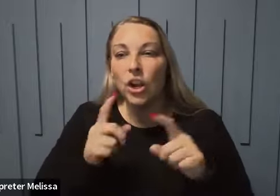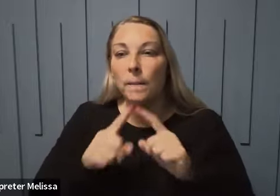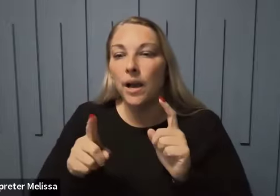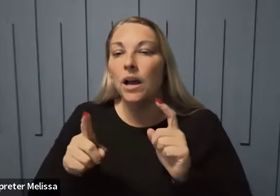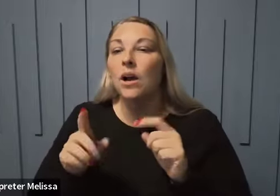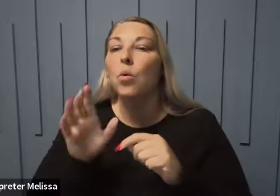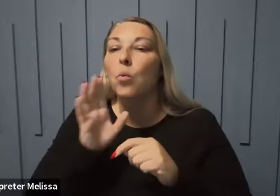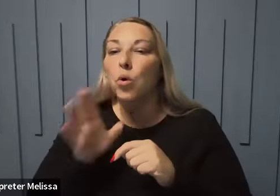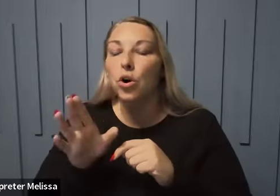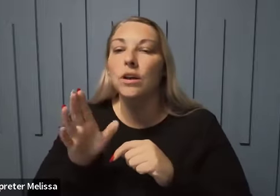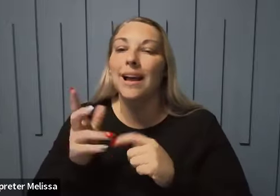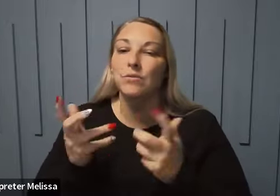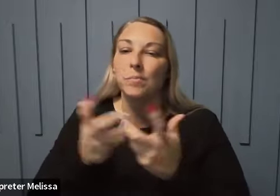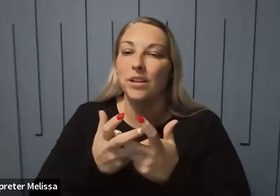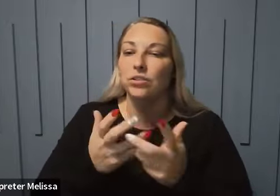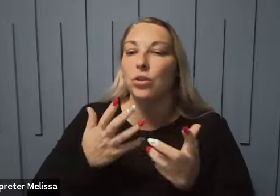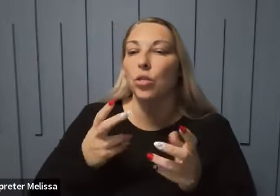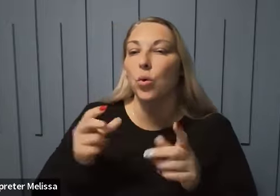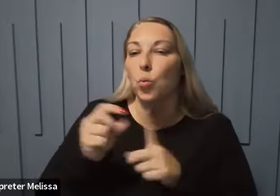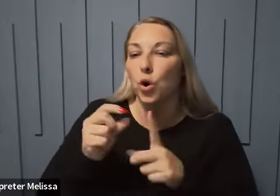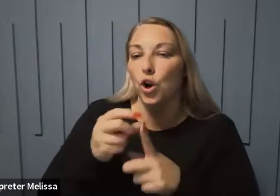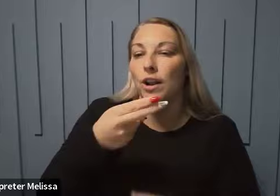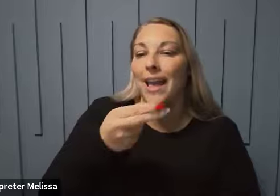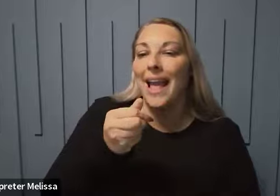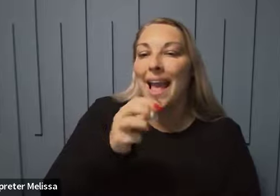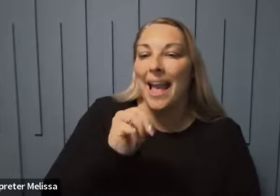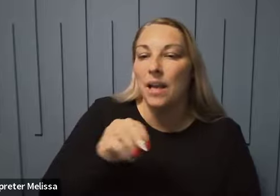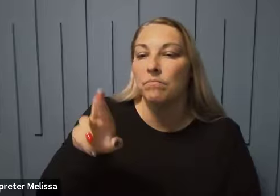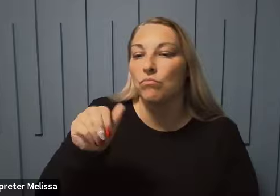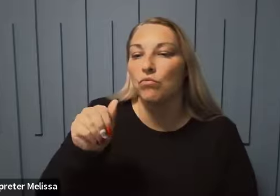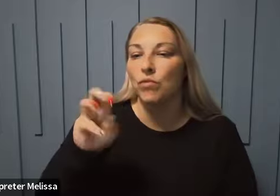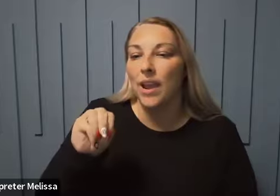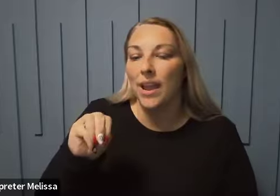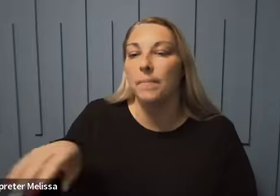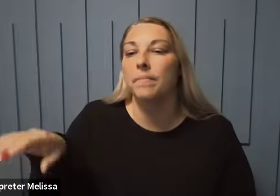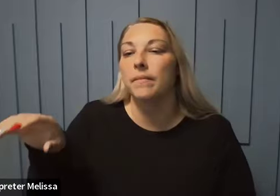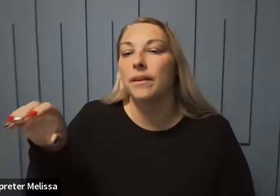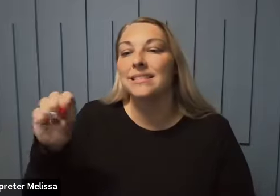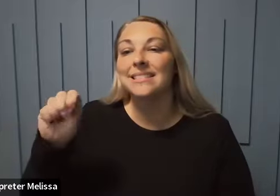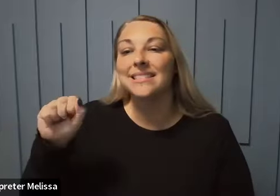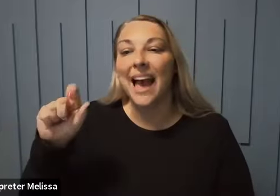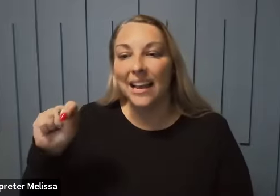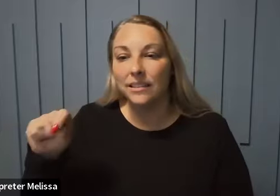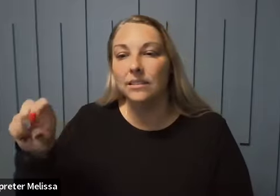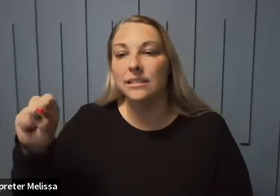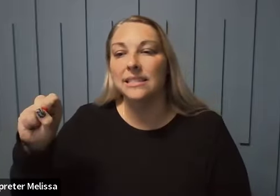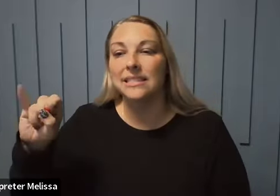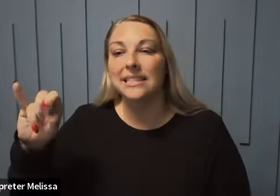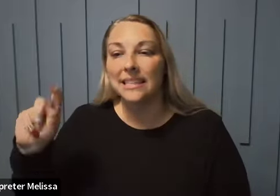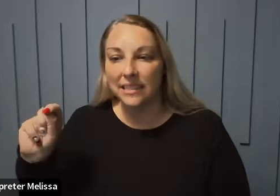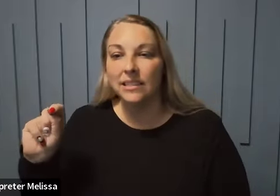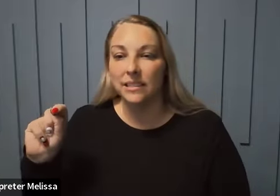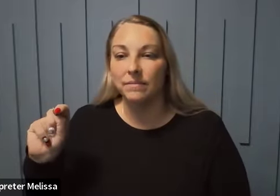ram, sat, and sit all exactly the same. So without mouth movement, they all look